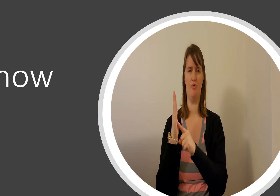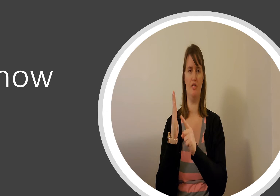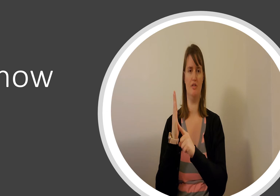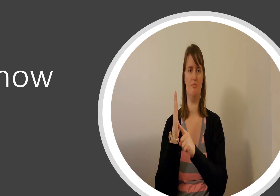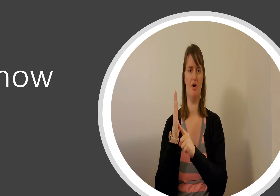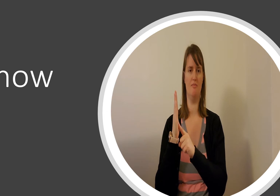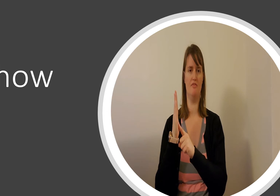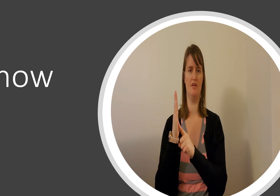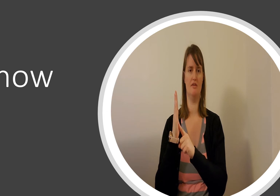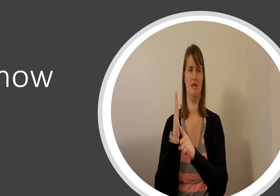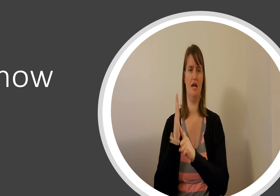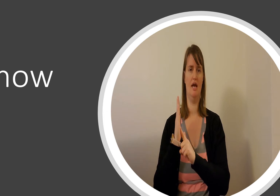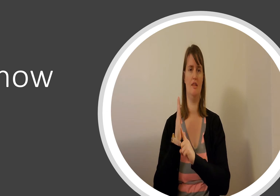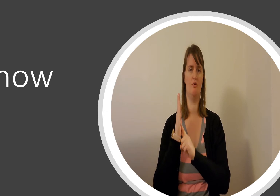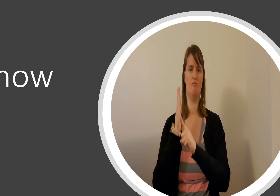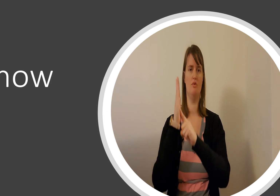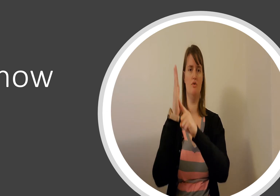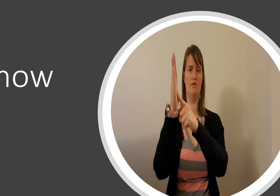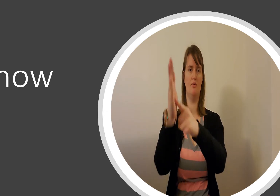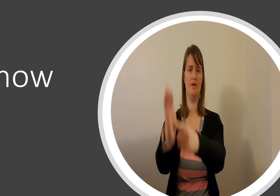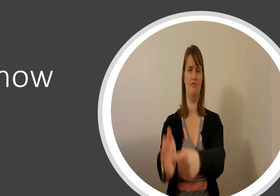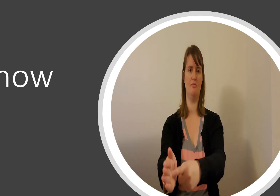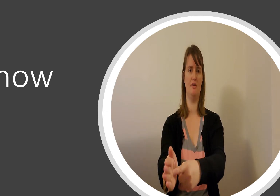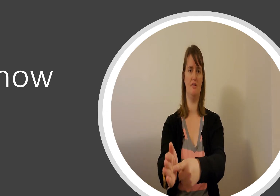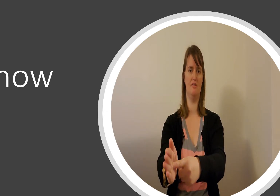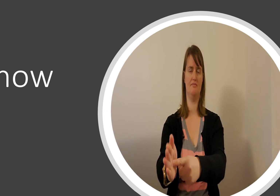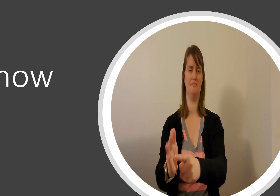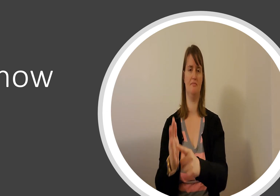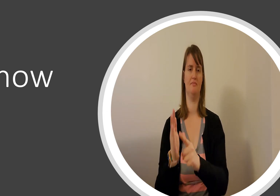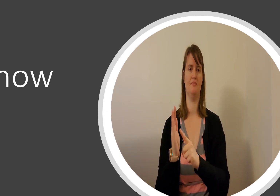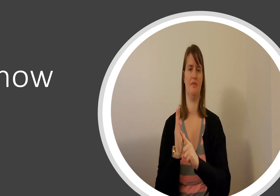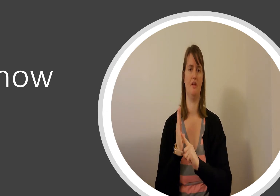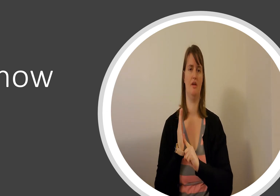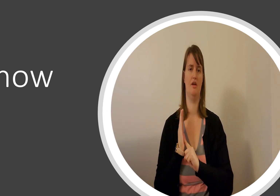finger and point to the palm of it, and then we move it away from us.